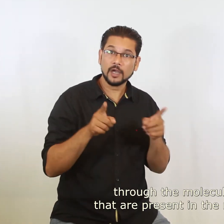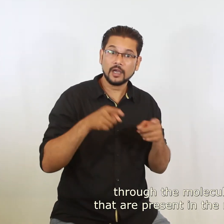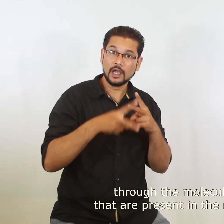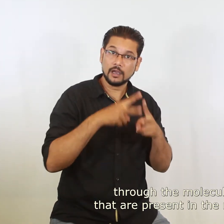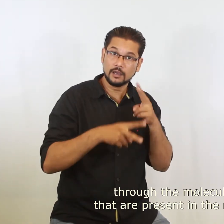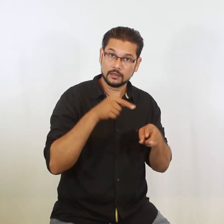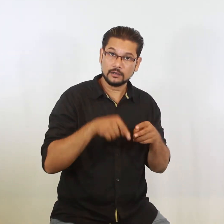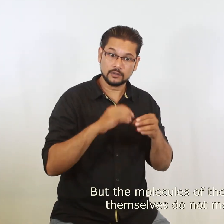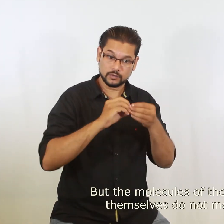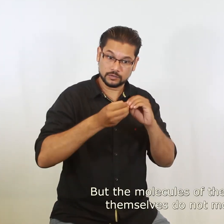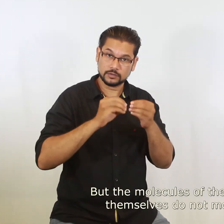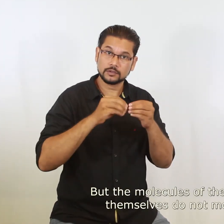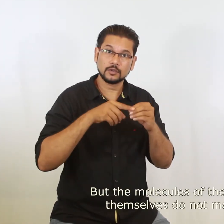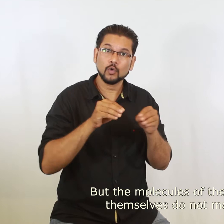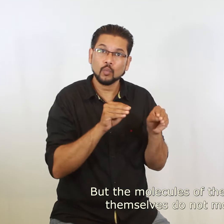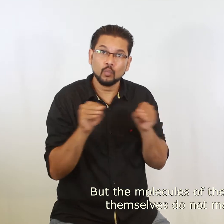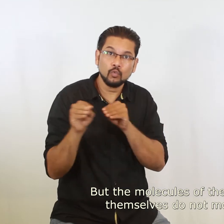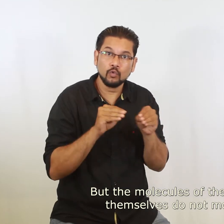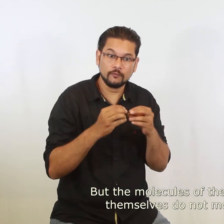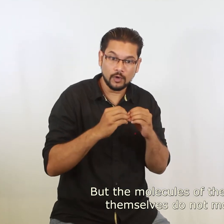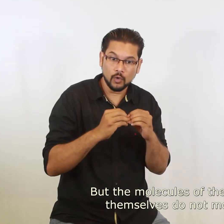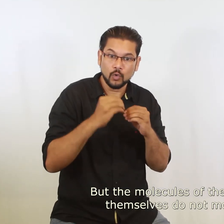But the molecules of the metal themselves do not move.